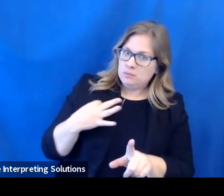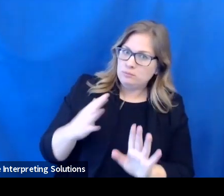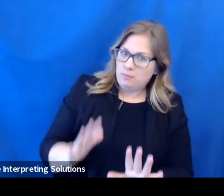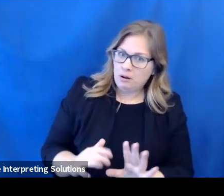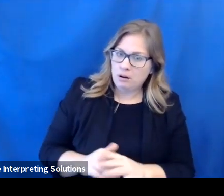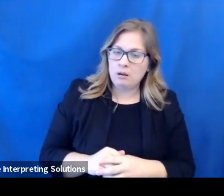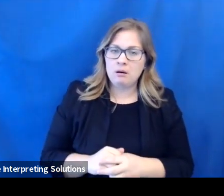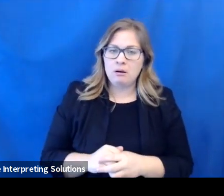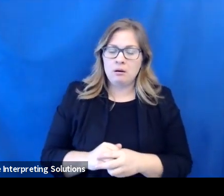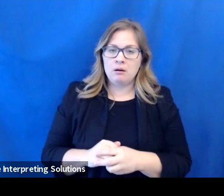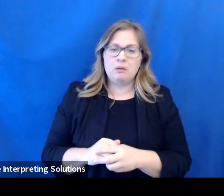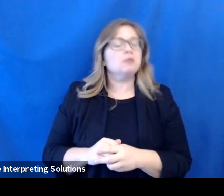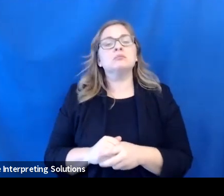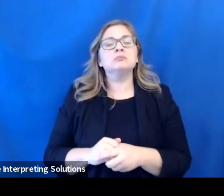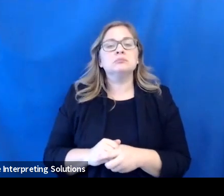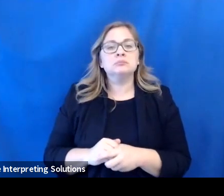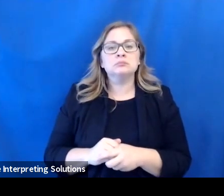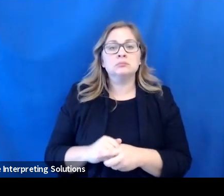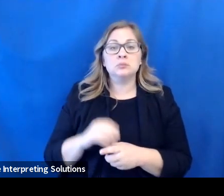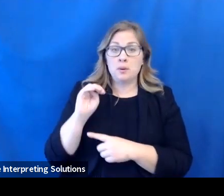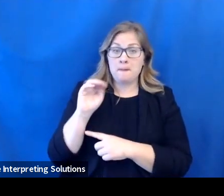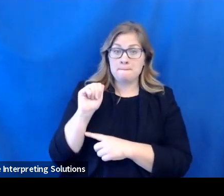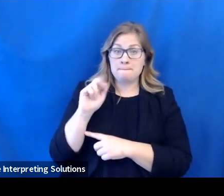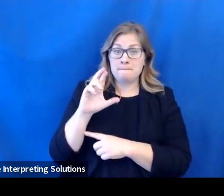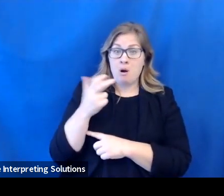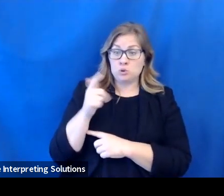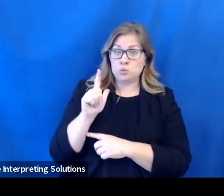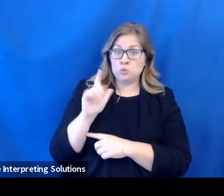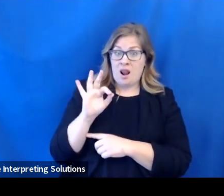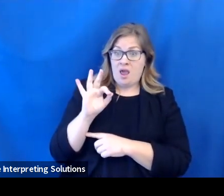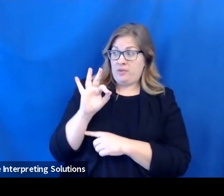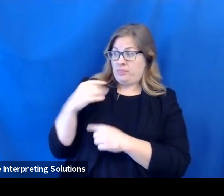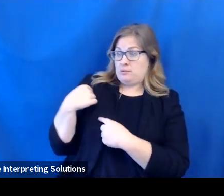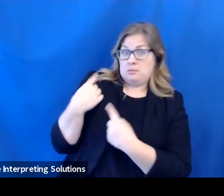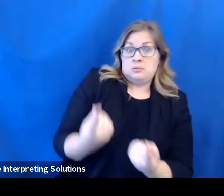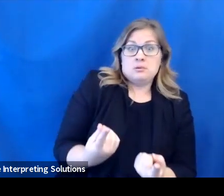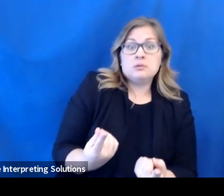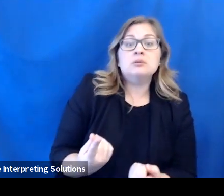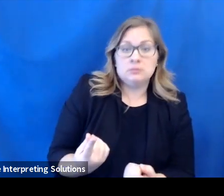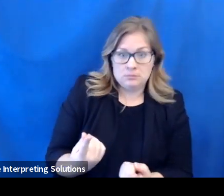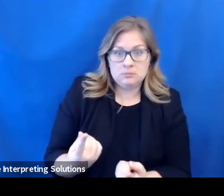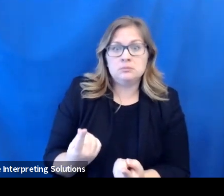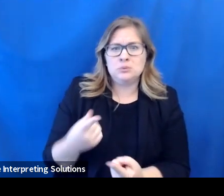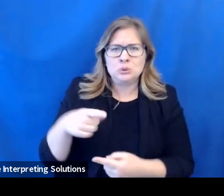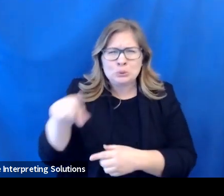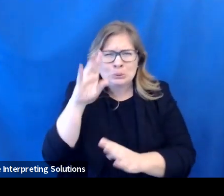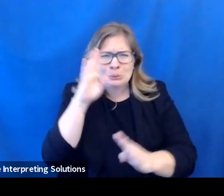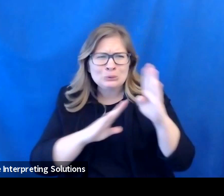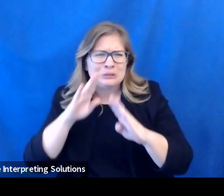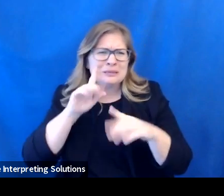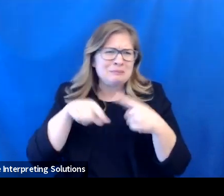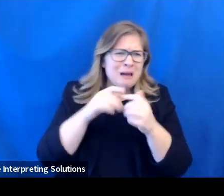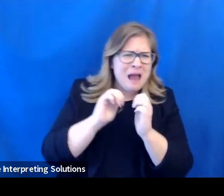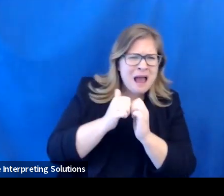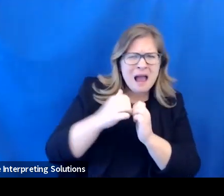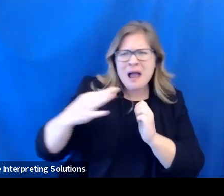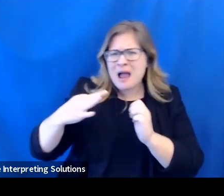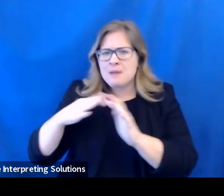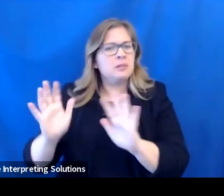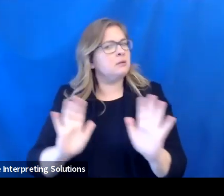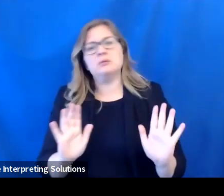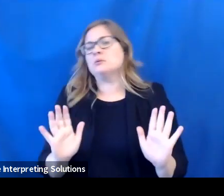March 29th. So I know there's a lot of concern out there about getting that extra money. It makes a big difference, and that's why we're working tirelessly with the Department of